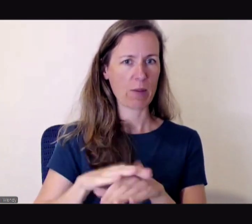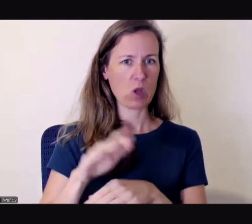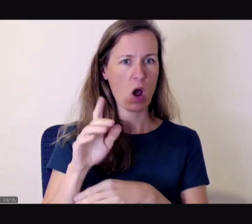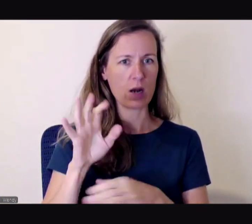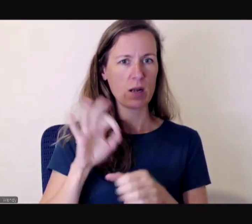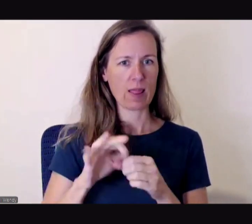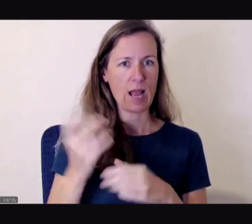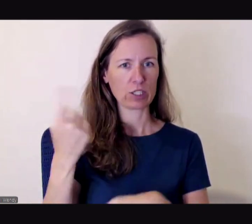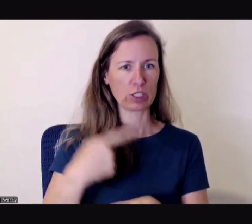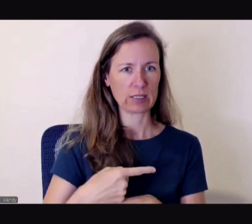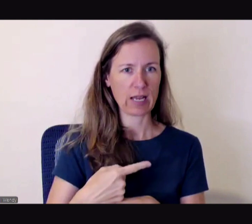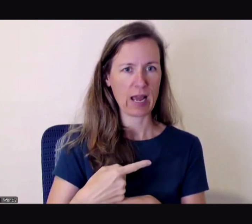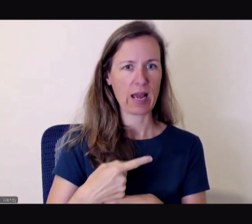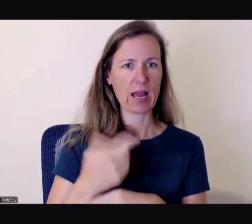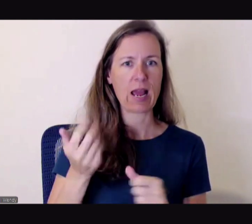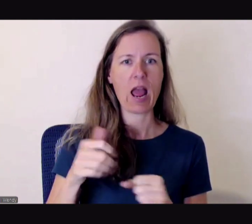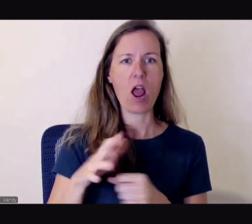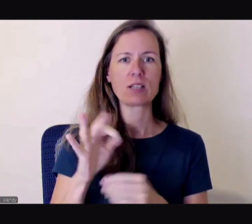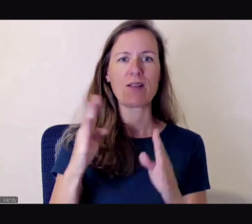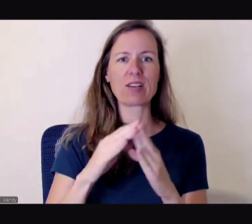longer feasible.